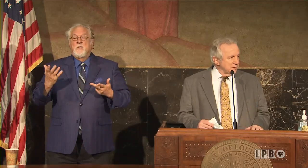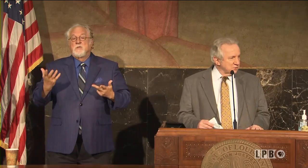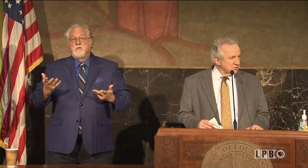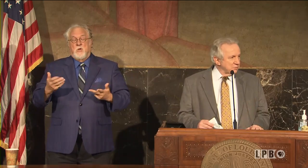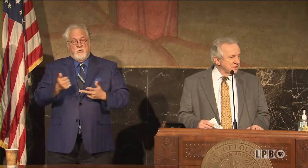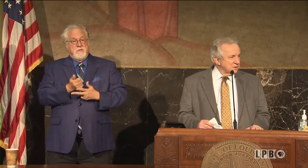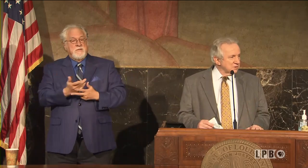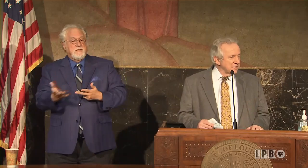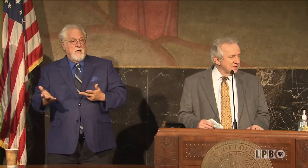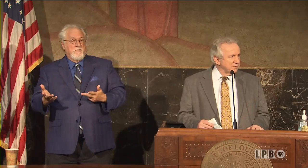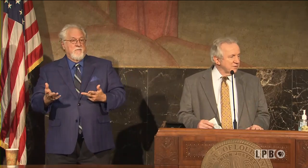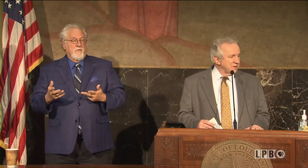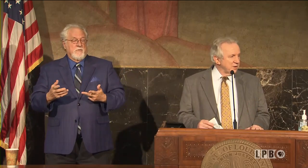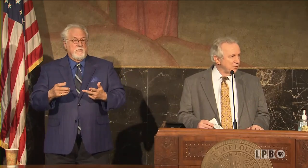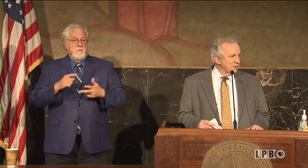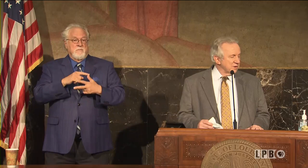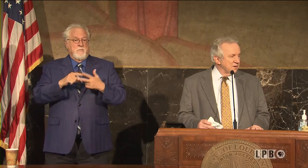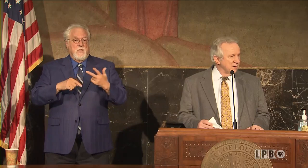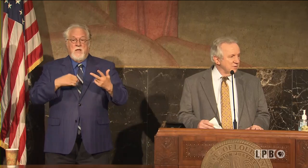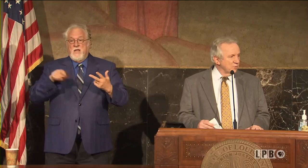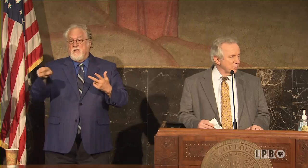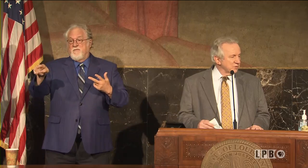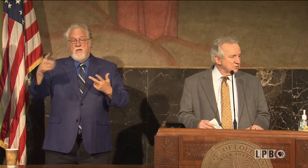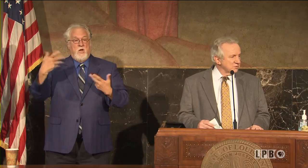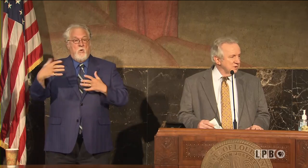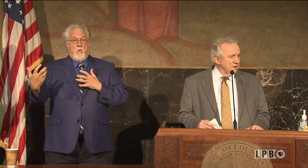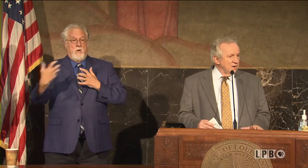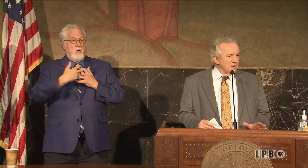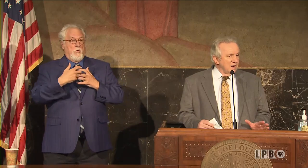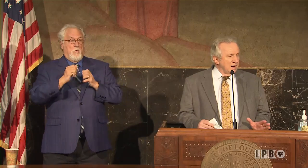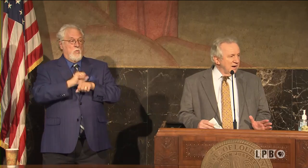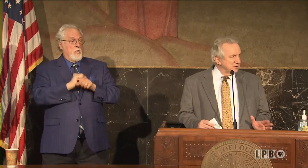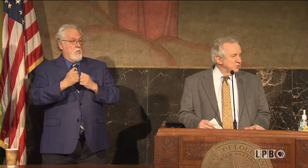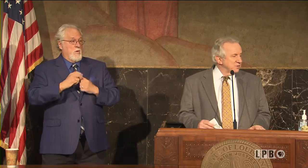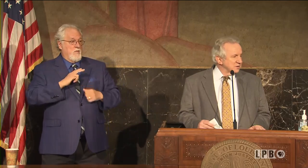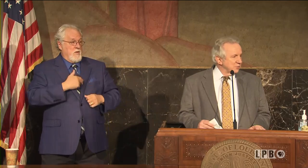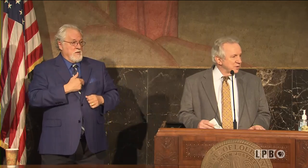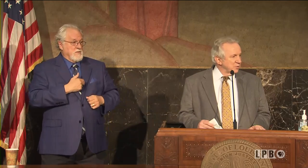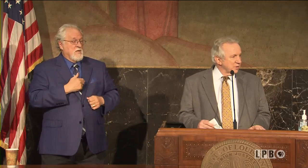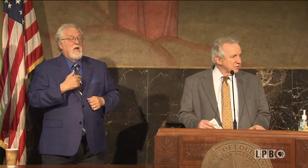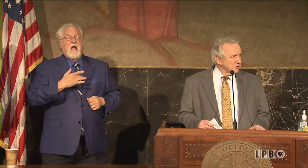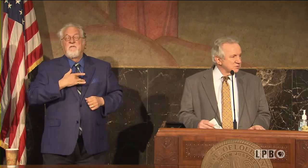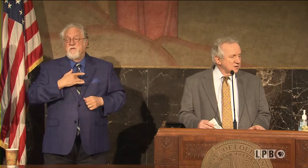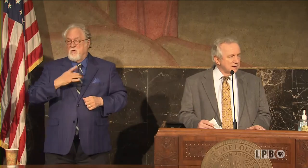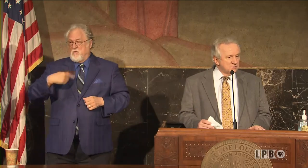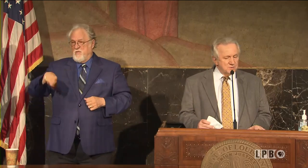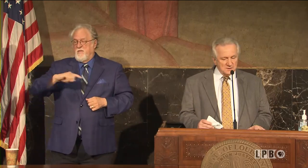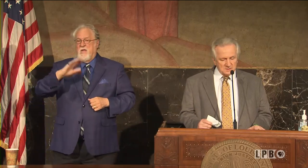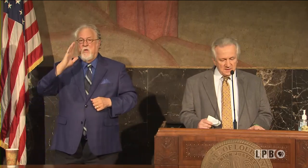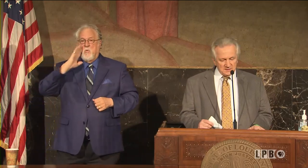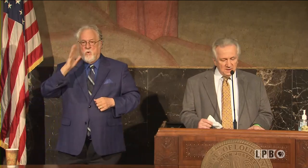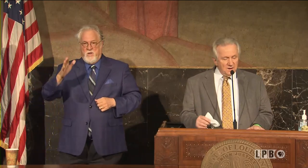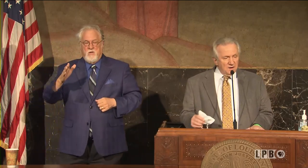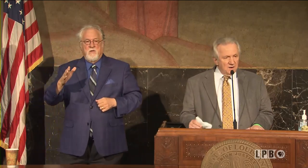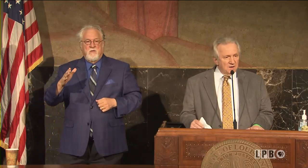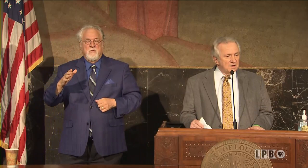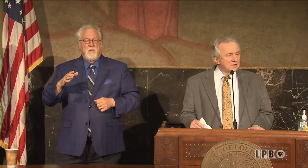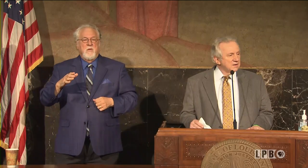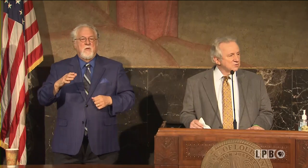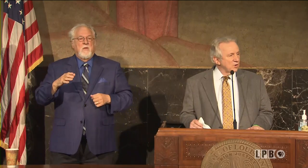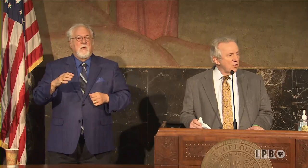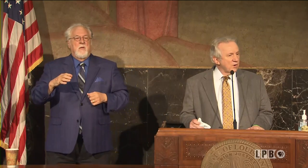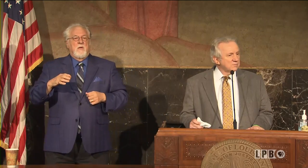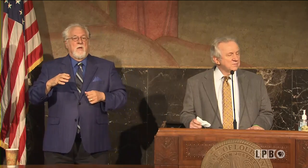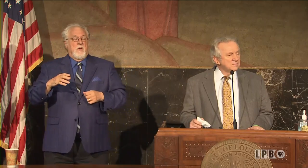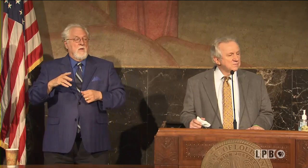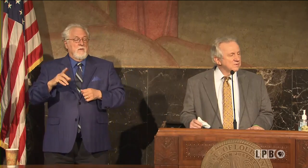several sanctions that we can look at if they don't want to work with us. I do think they will work with us. I do think that